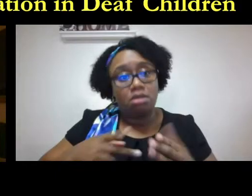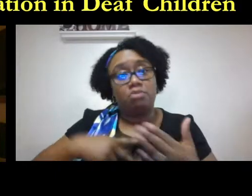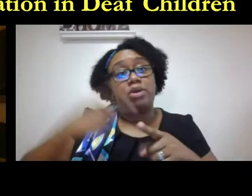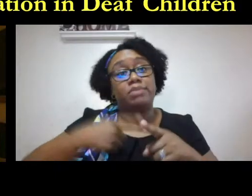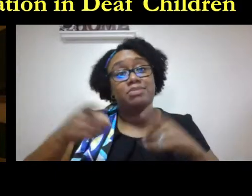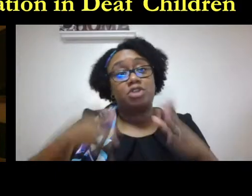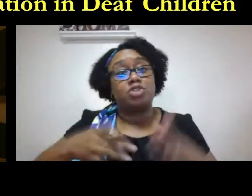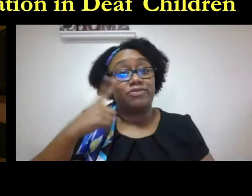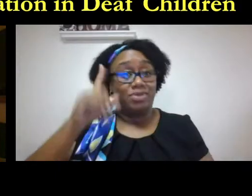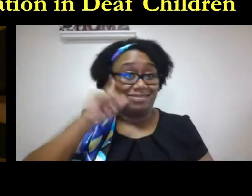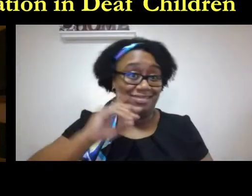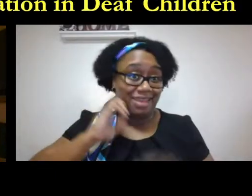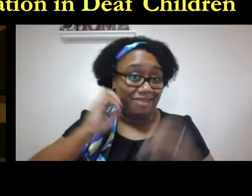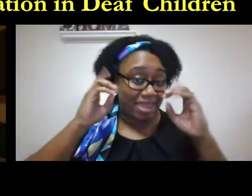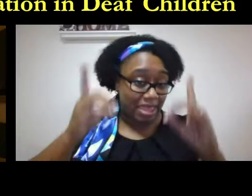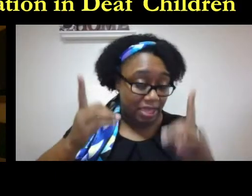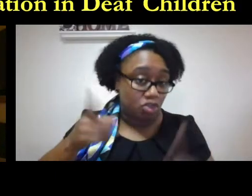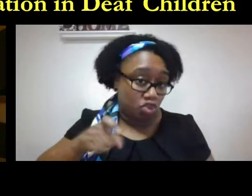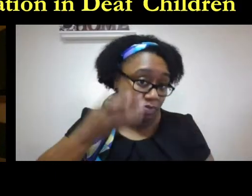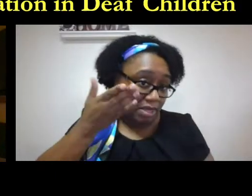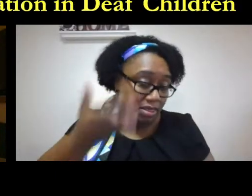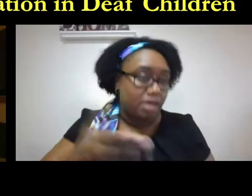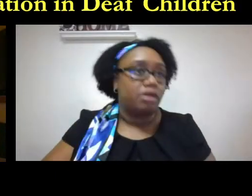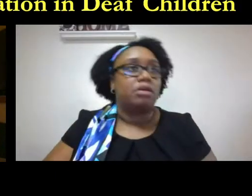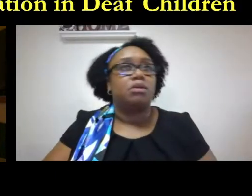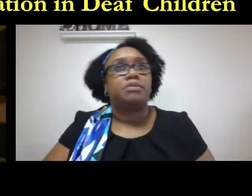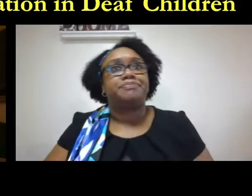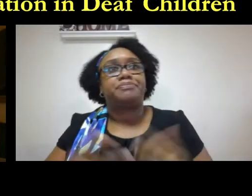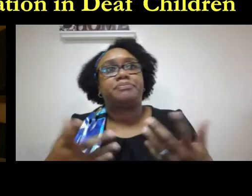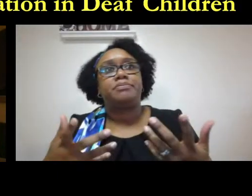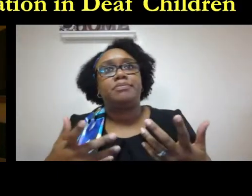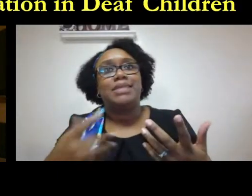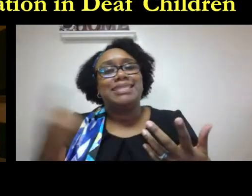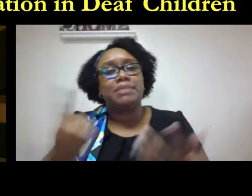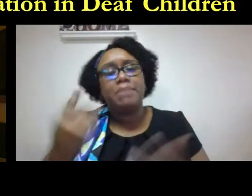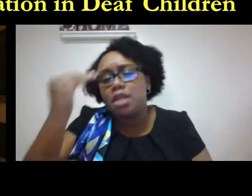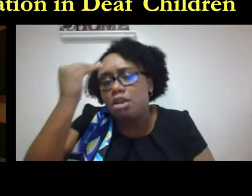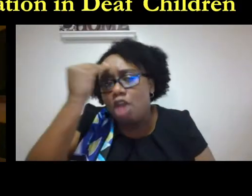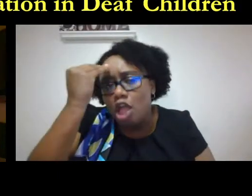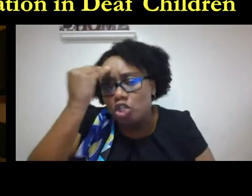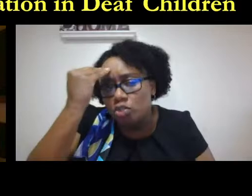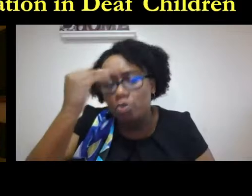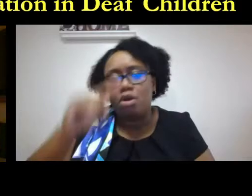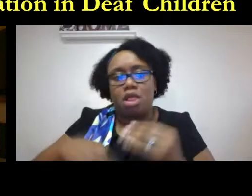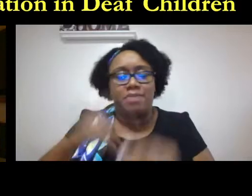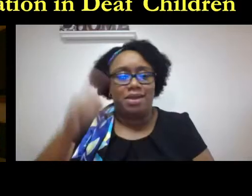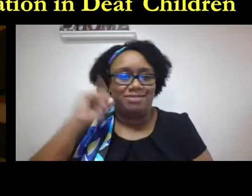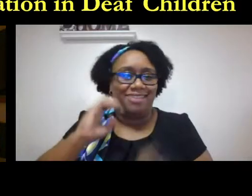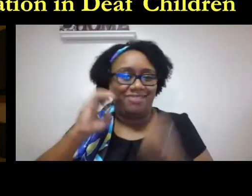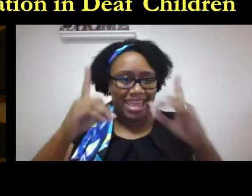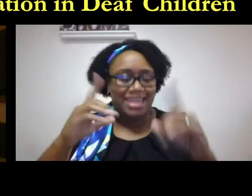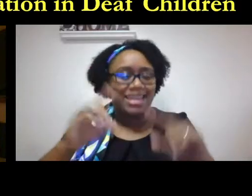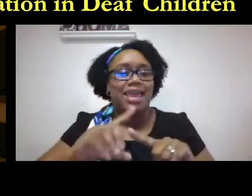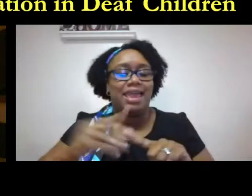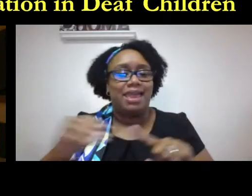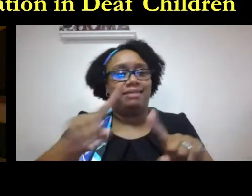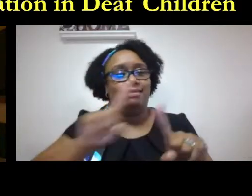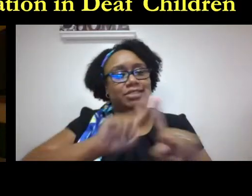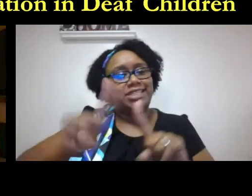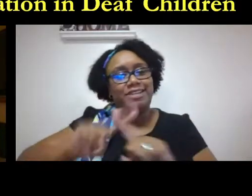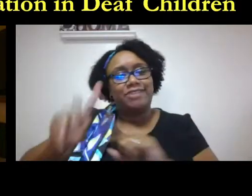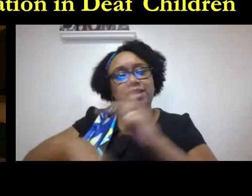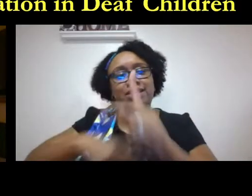hopefully they have a program specialist and that program specialist for deaf education should be there